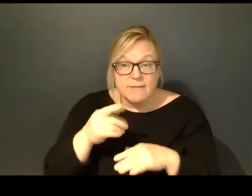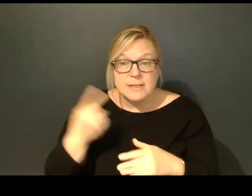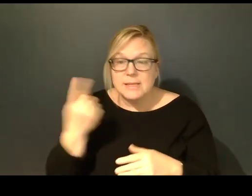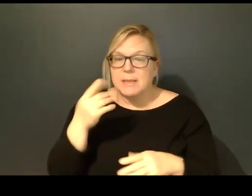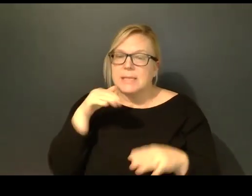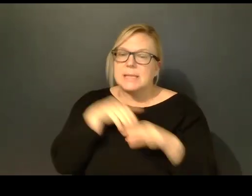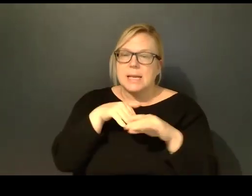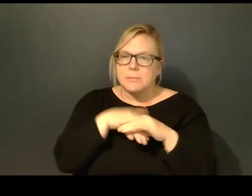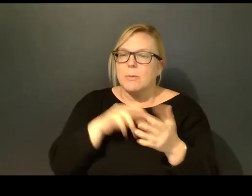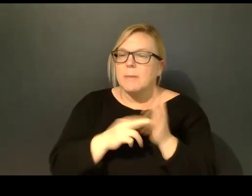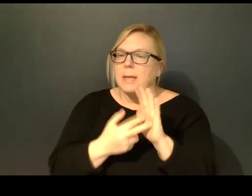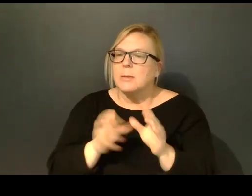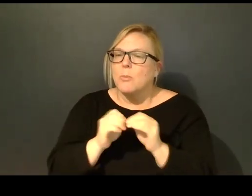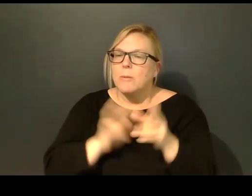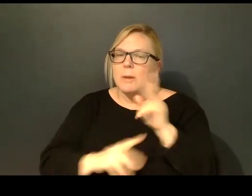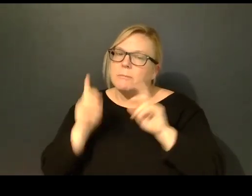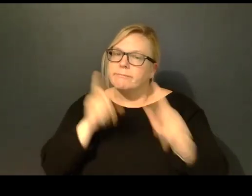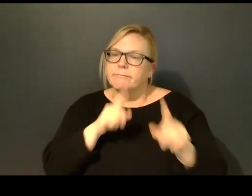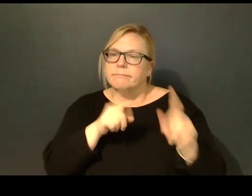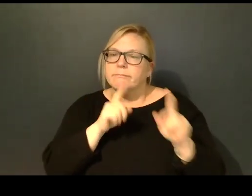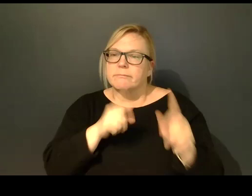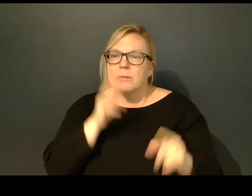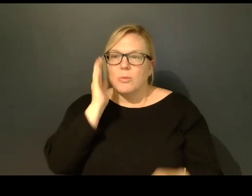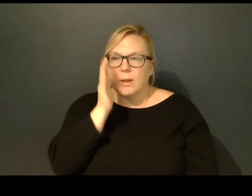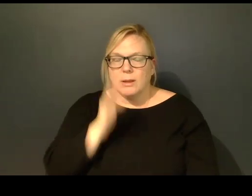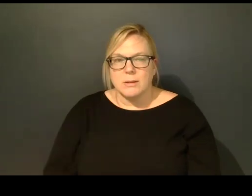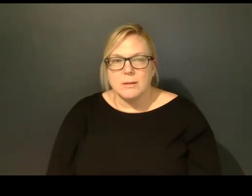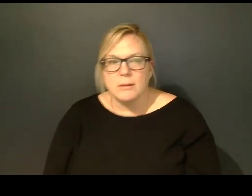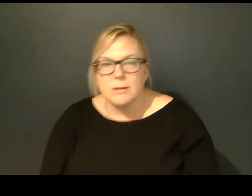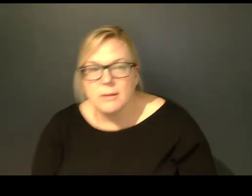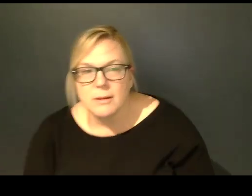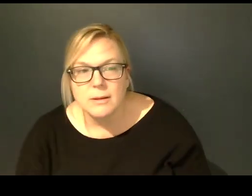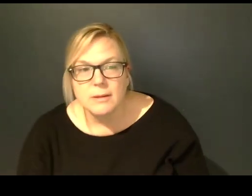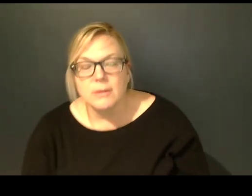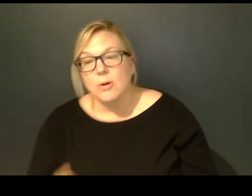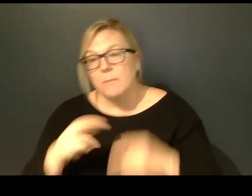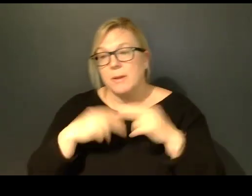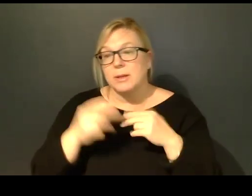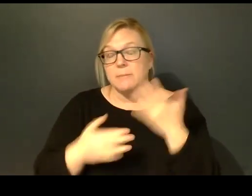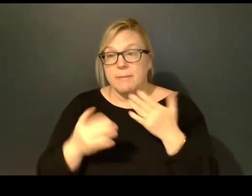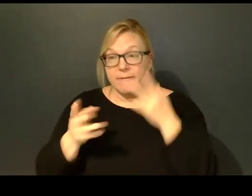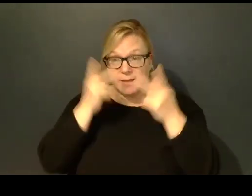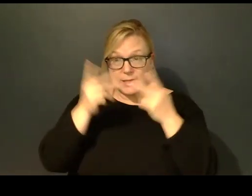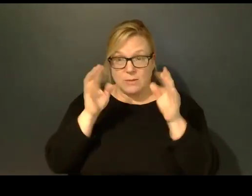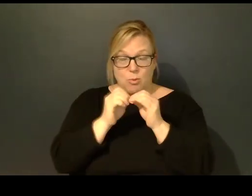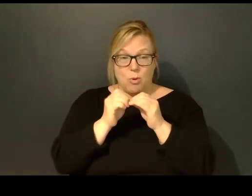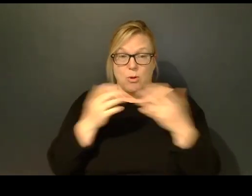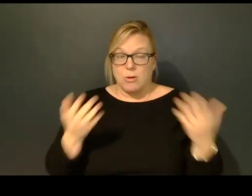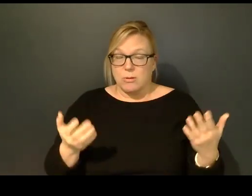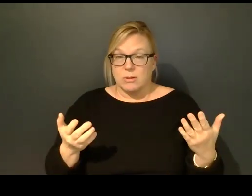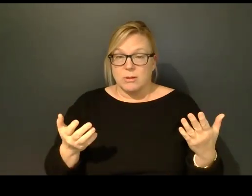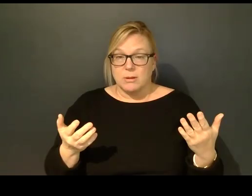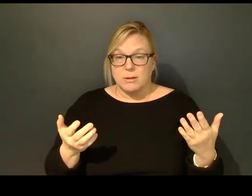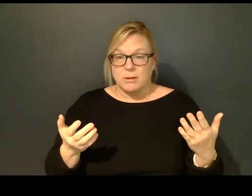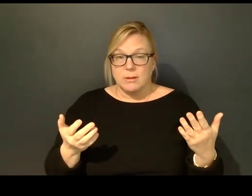right? And buildings, maybe we'll be visiting more for whatever the case may be. I mean, you're